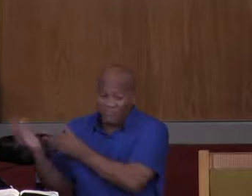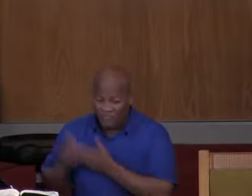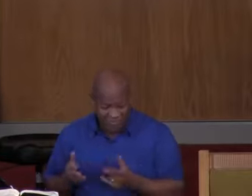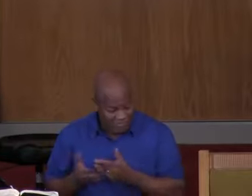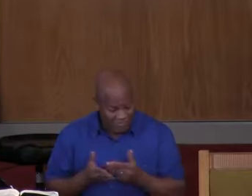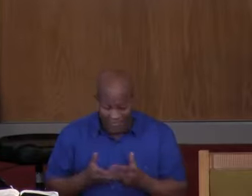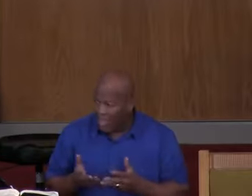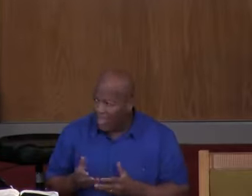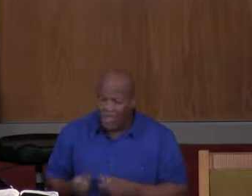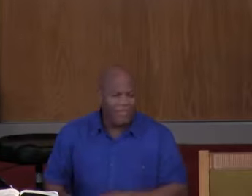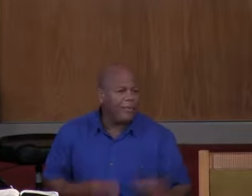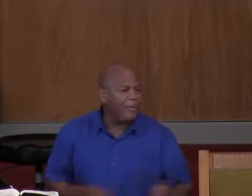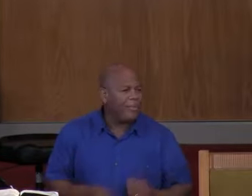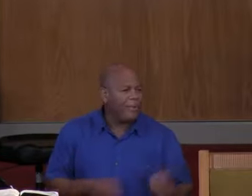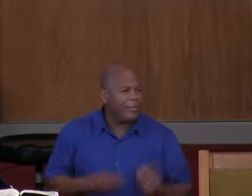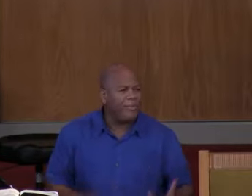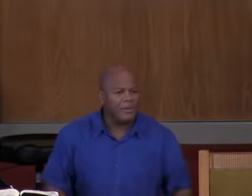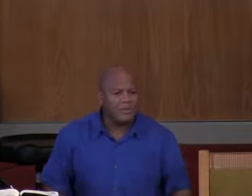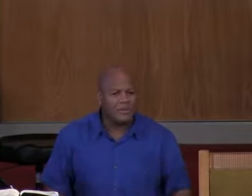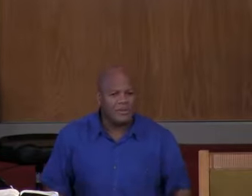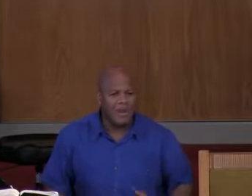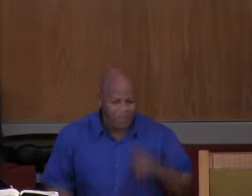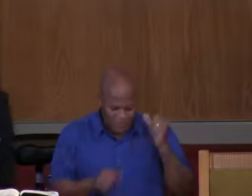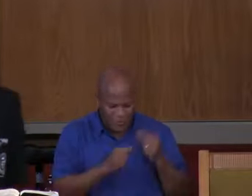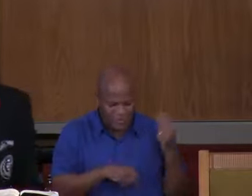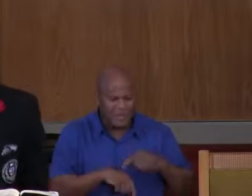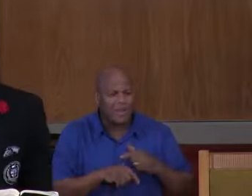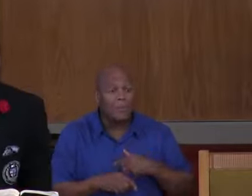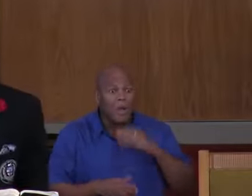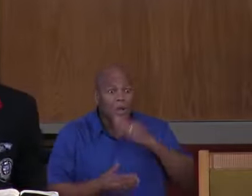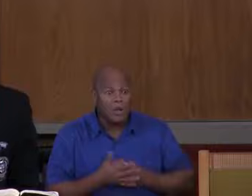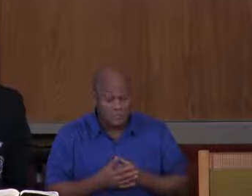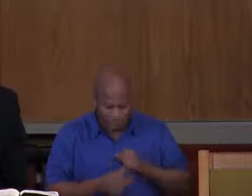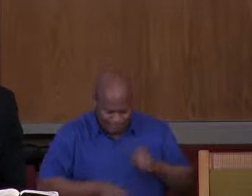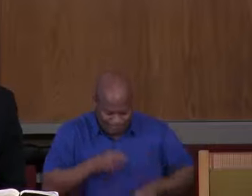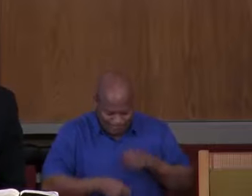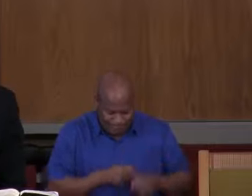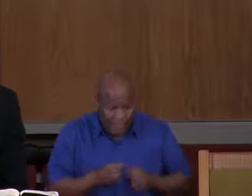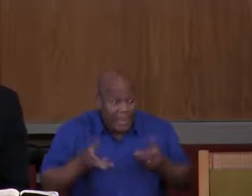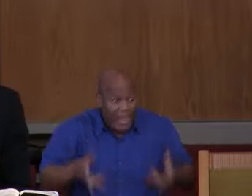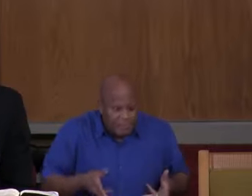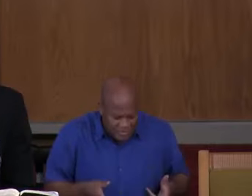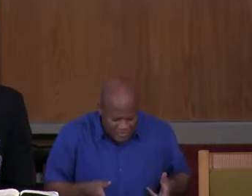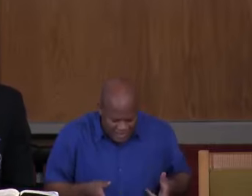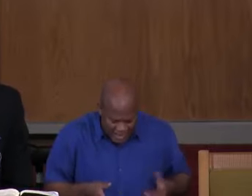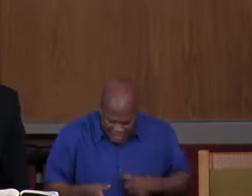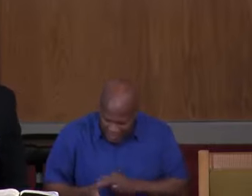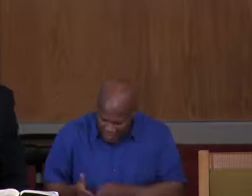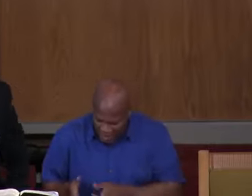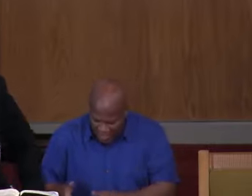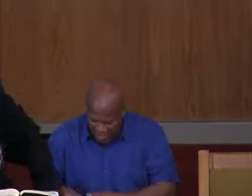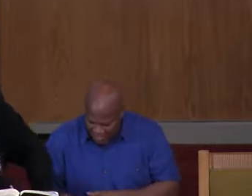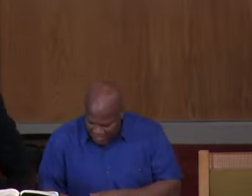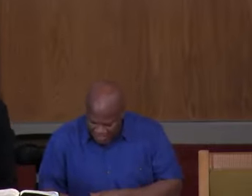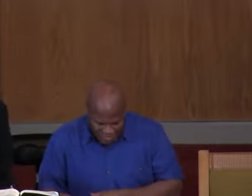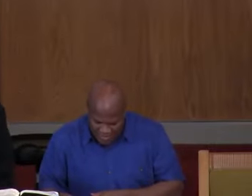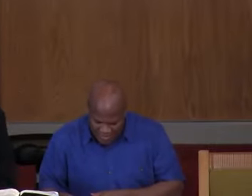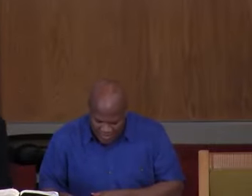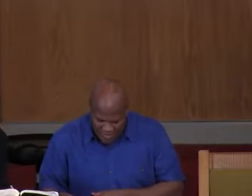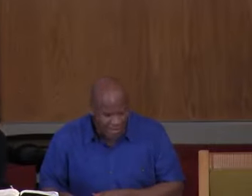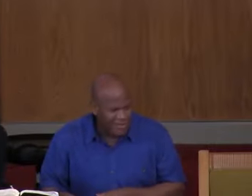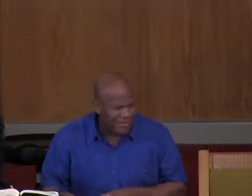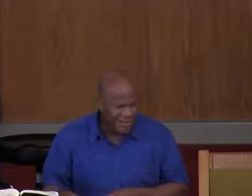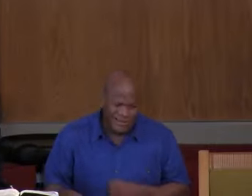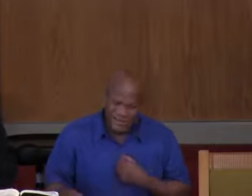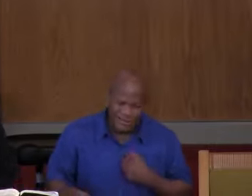It remind me of the time I put my daughter's bike together and had parts left over. No, baby, you can't ride this one.